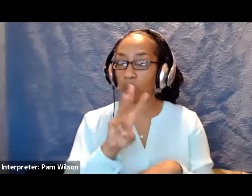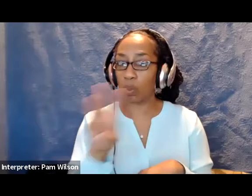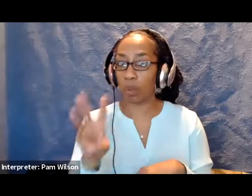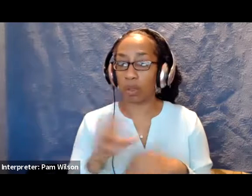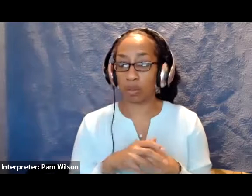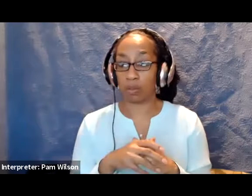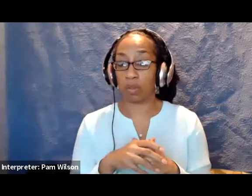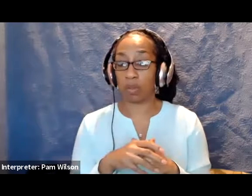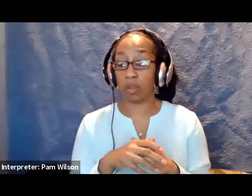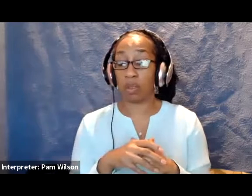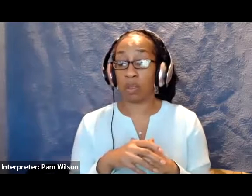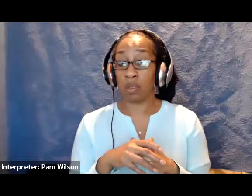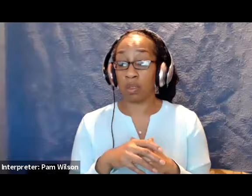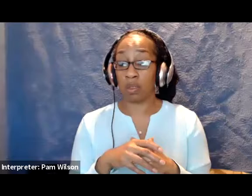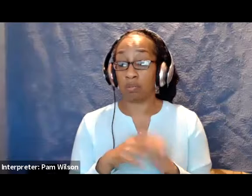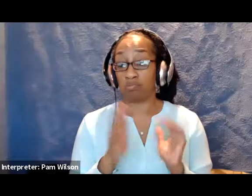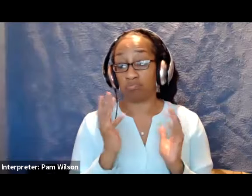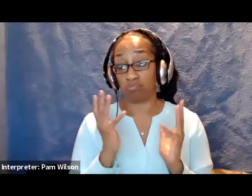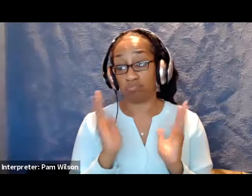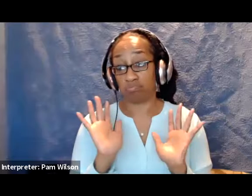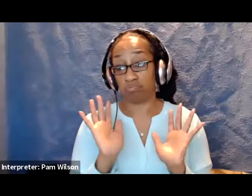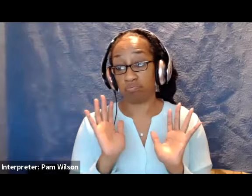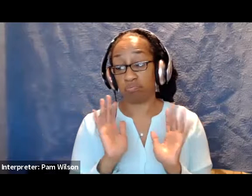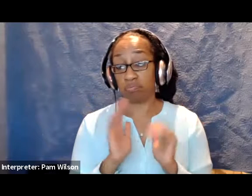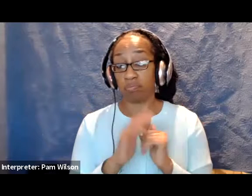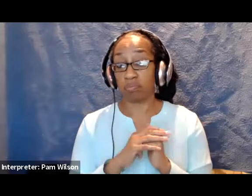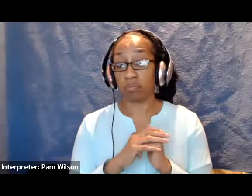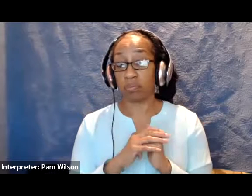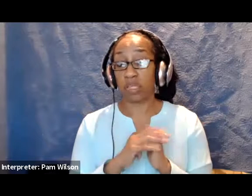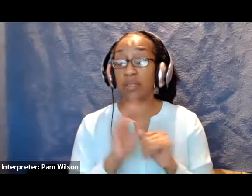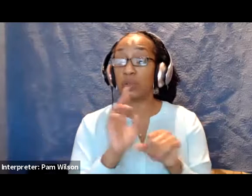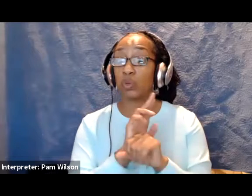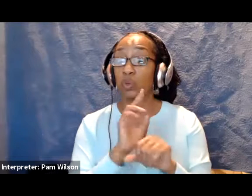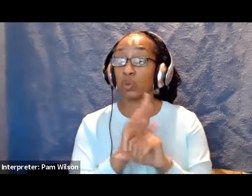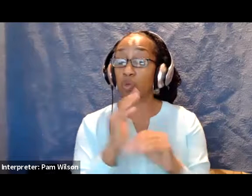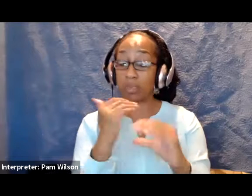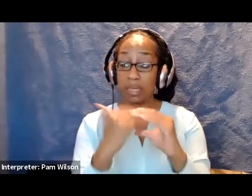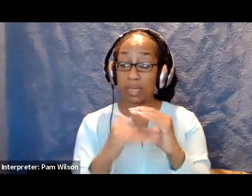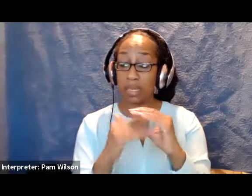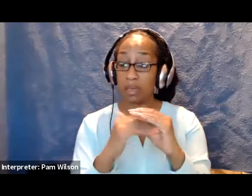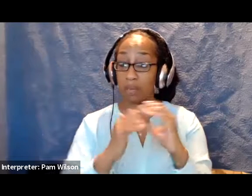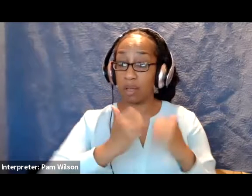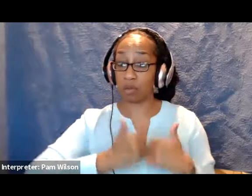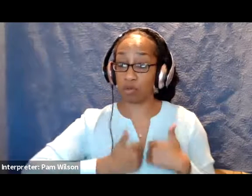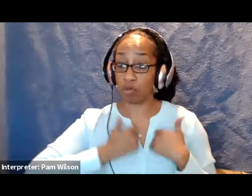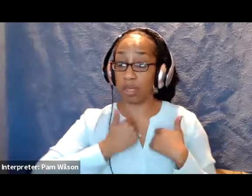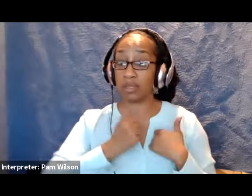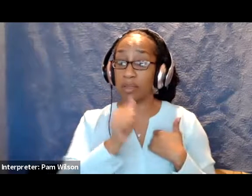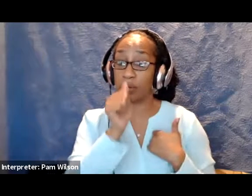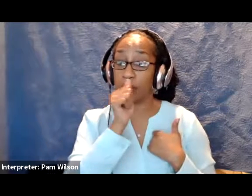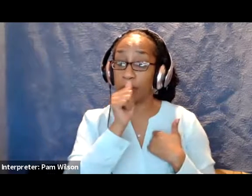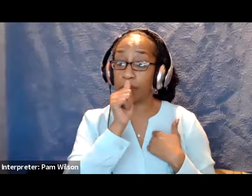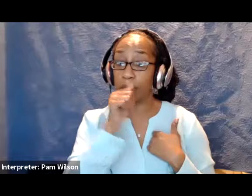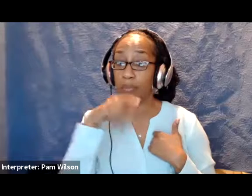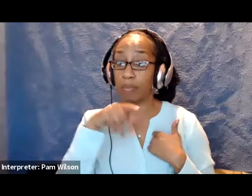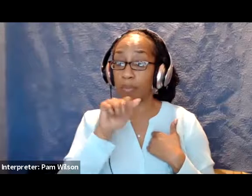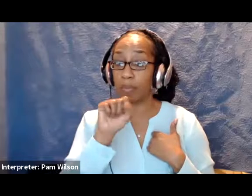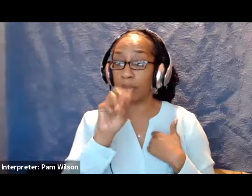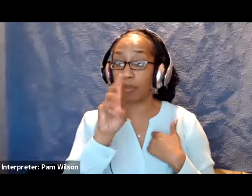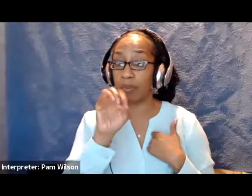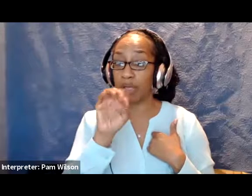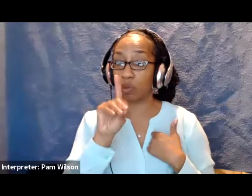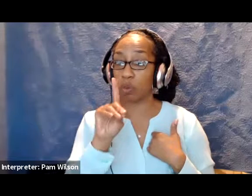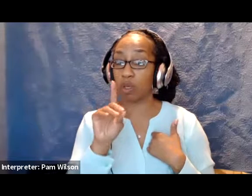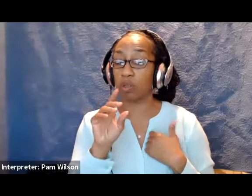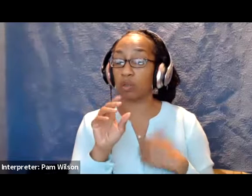that, basically you're just going to use your email address and your password to sign in. And this is